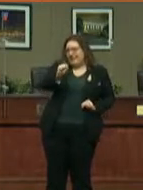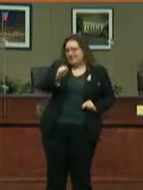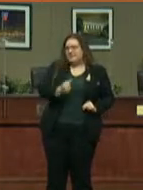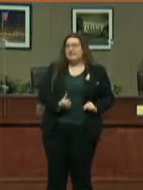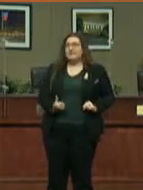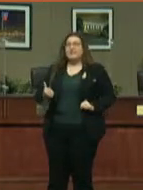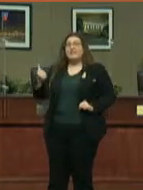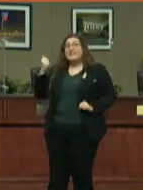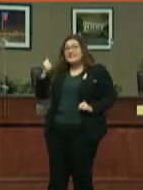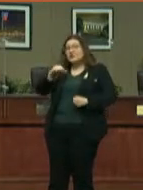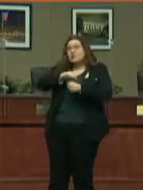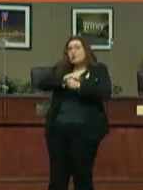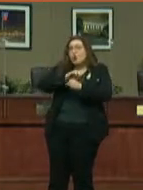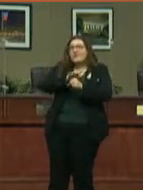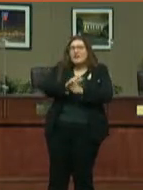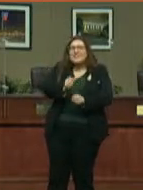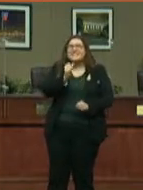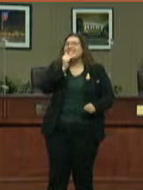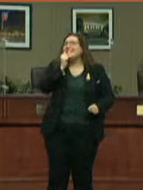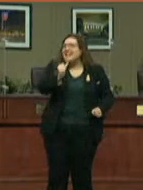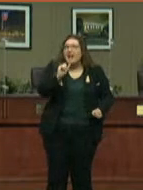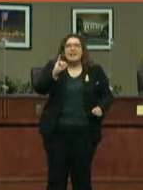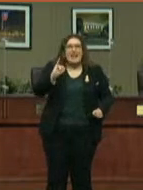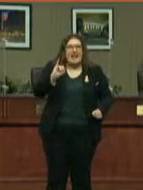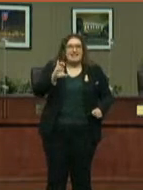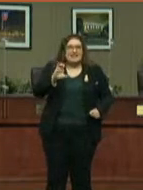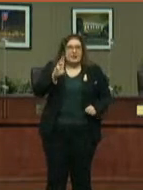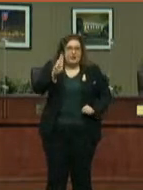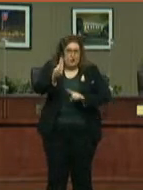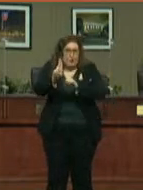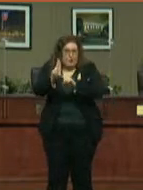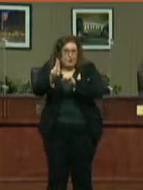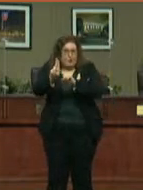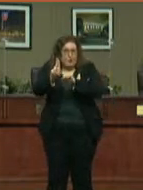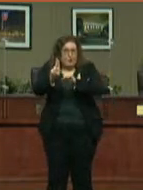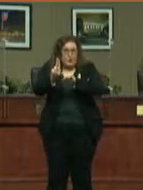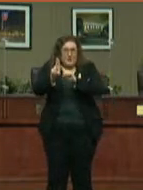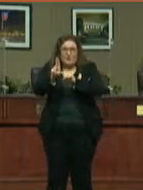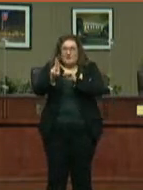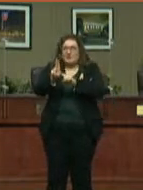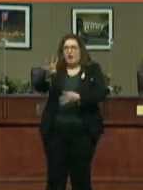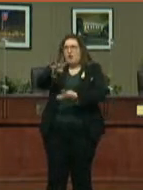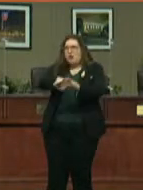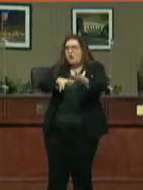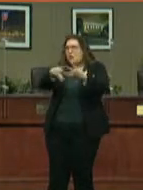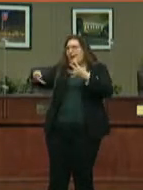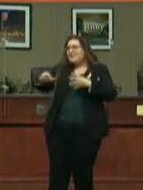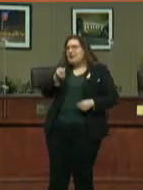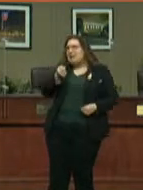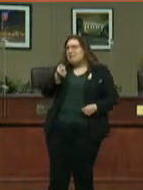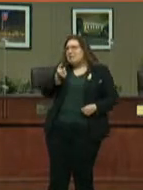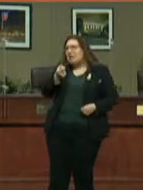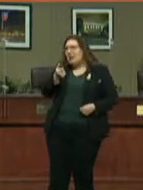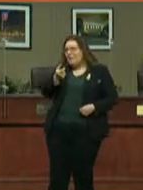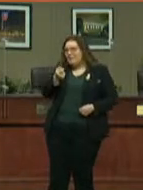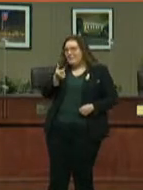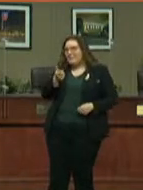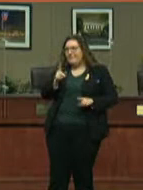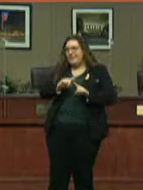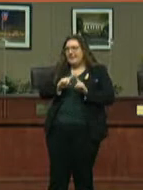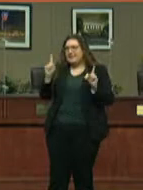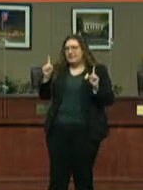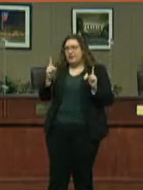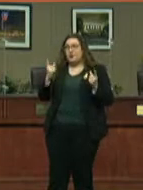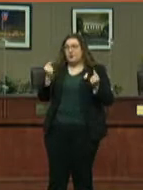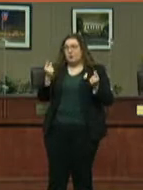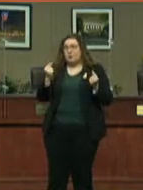COVID-19 non-ICU. And here the picture is a little bit different with an inclination to an increase of